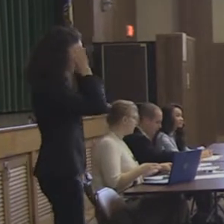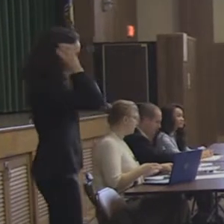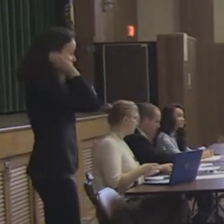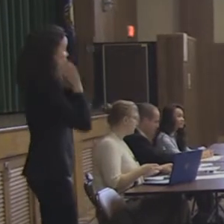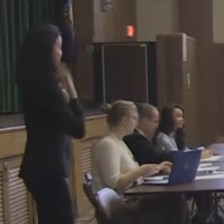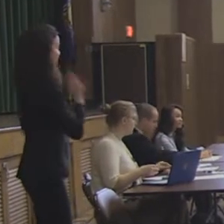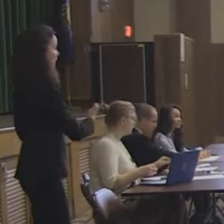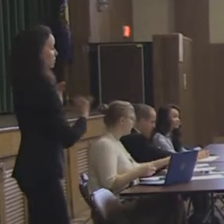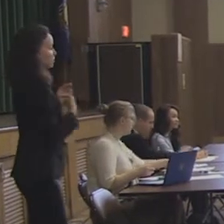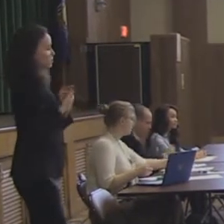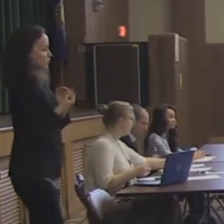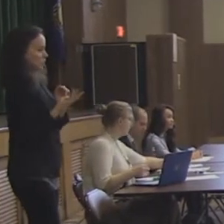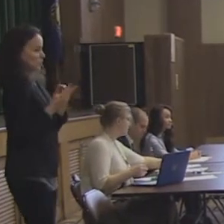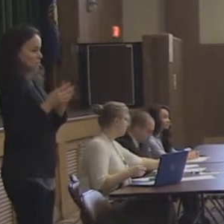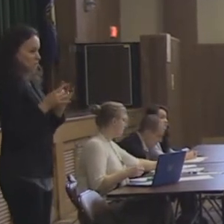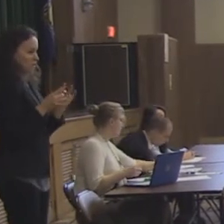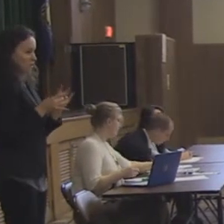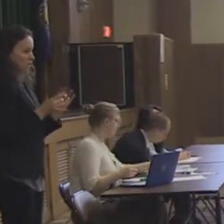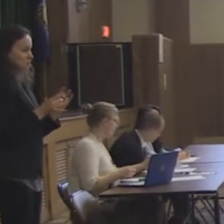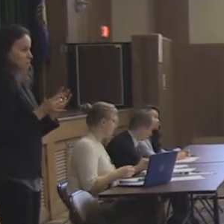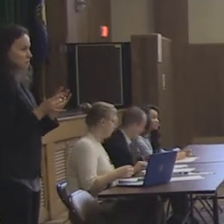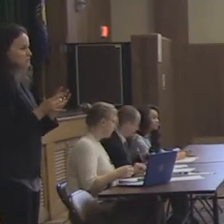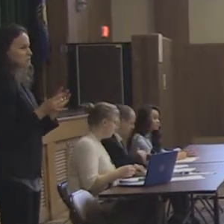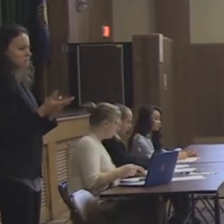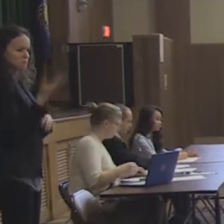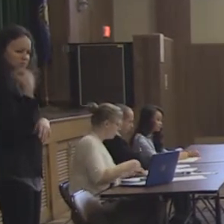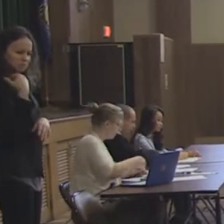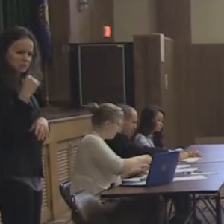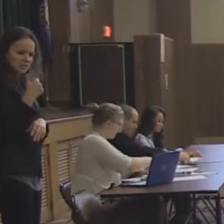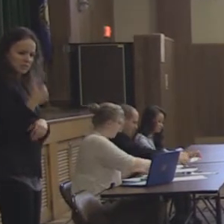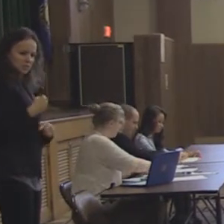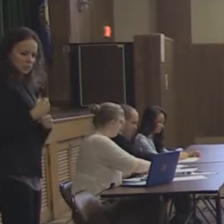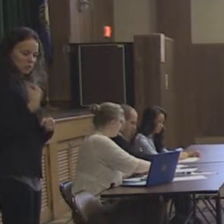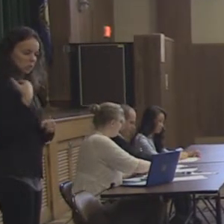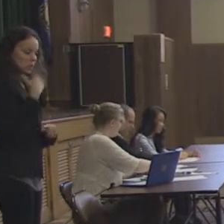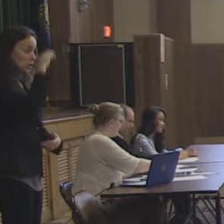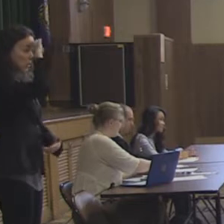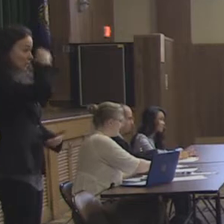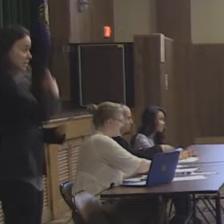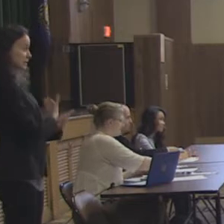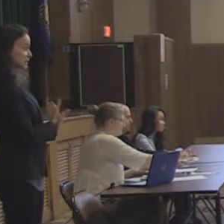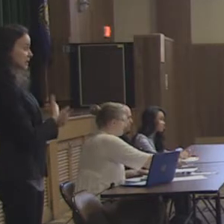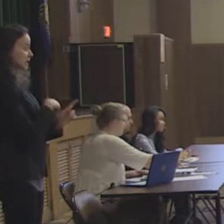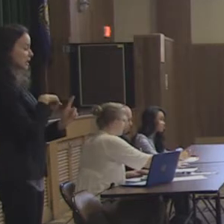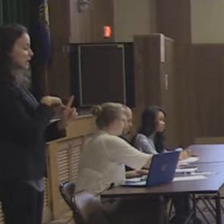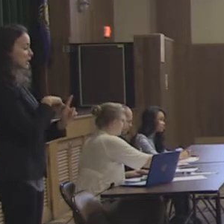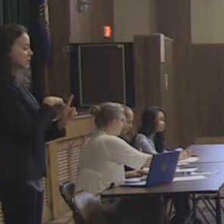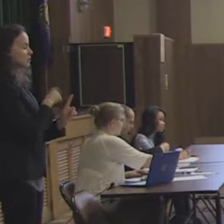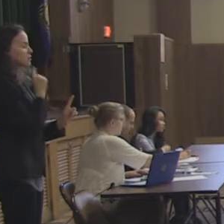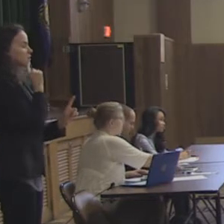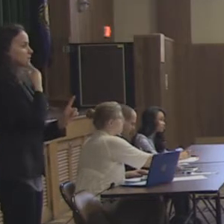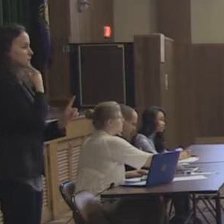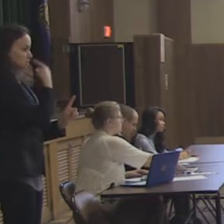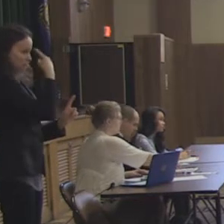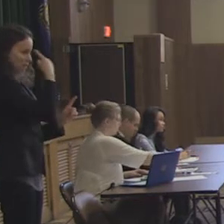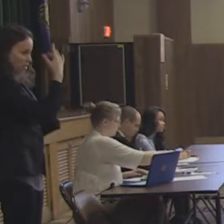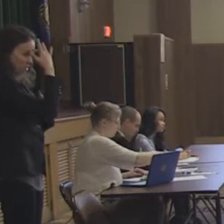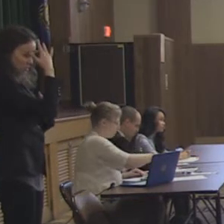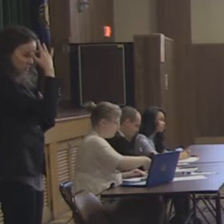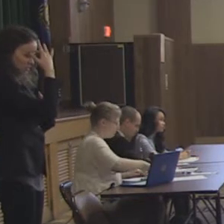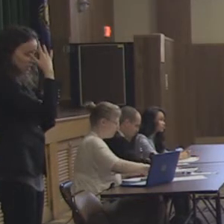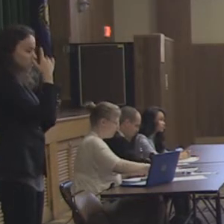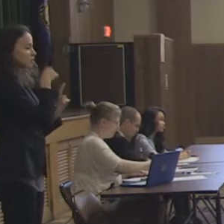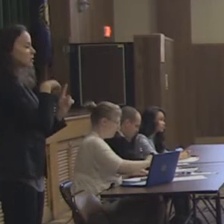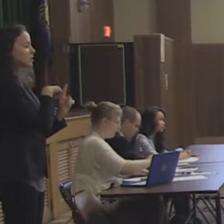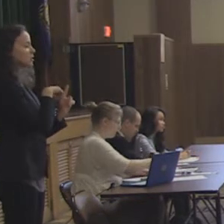Just make a few comments. About 10 years ago, I had a son with a severe mental illness who was stopped taking